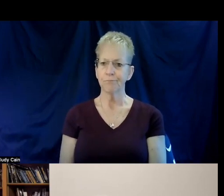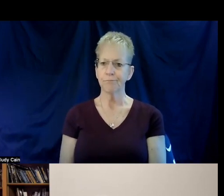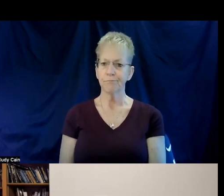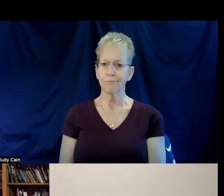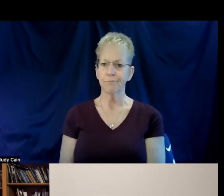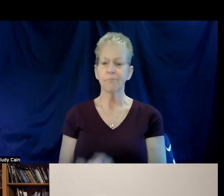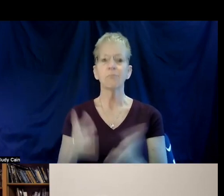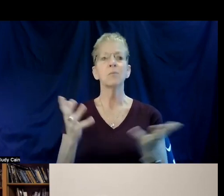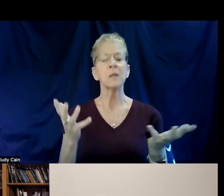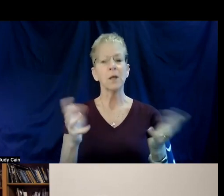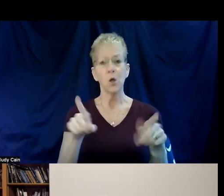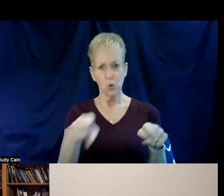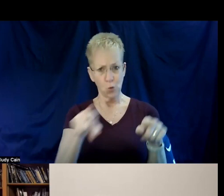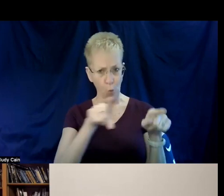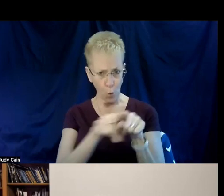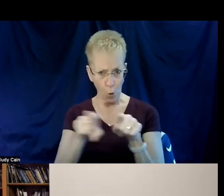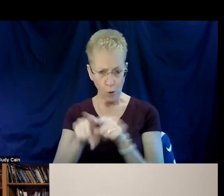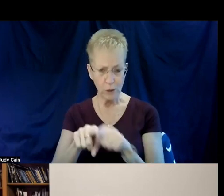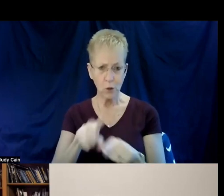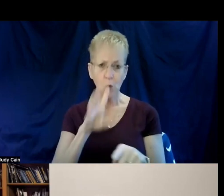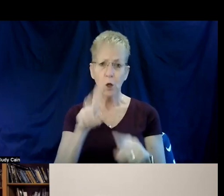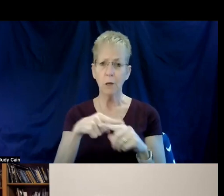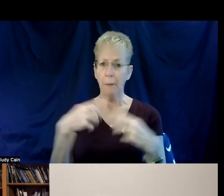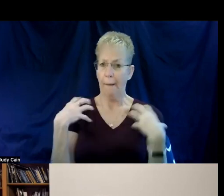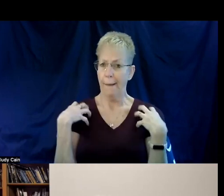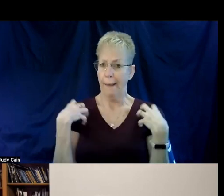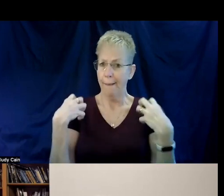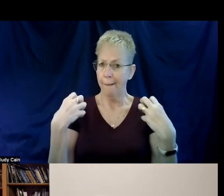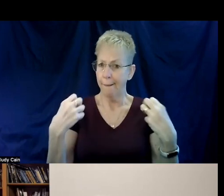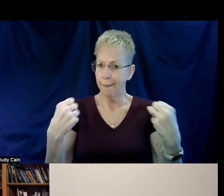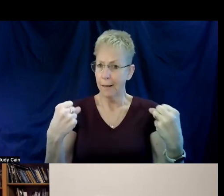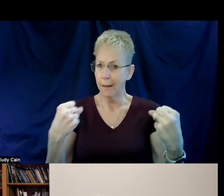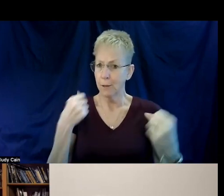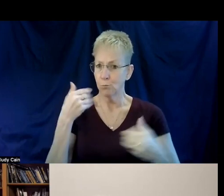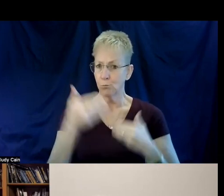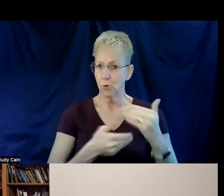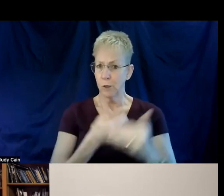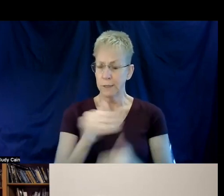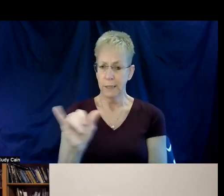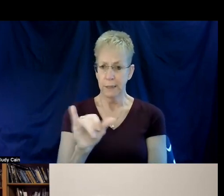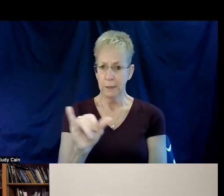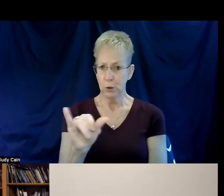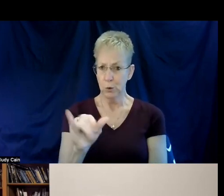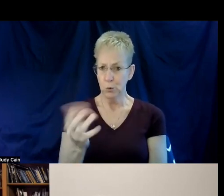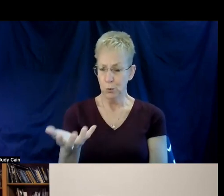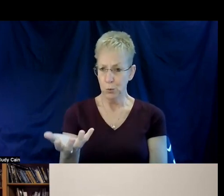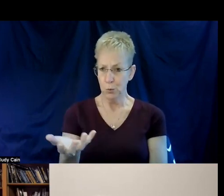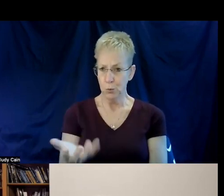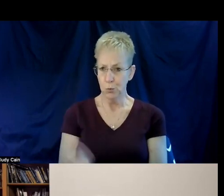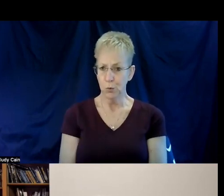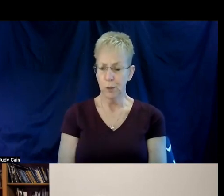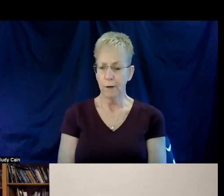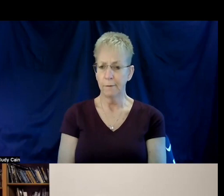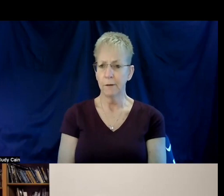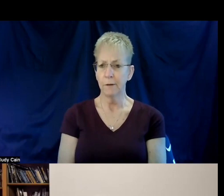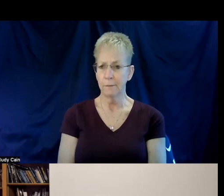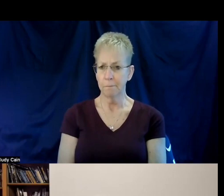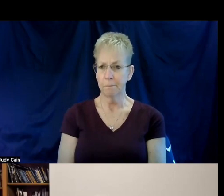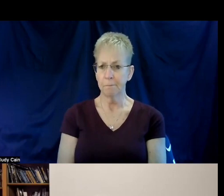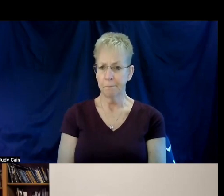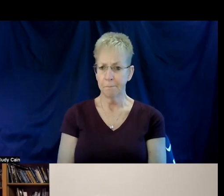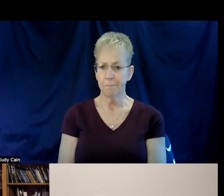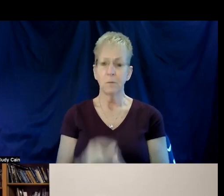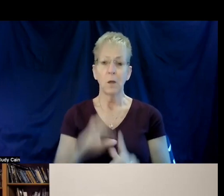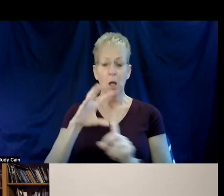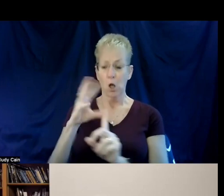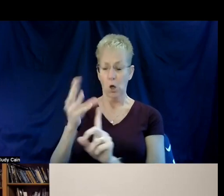But in a way, you also talk about the healing that can come from talking about this. There's such a